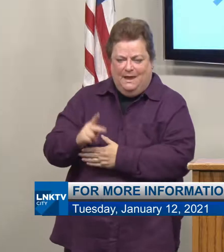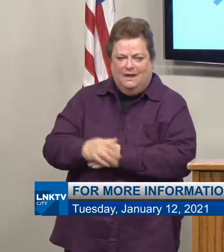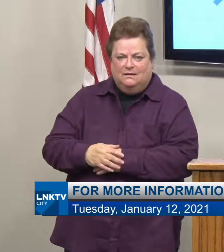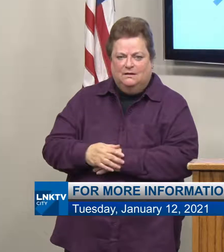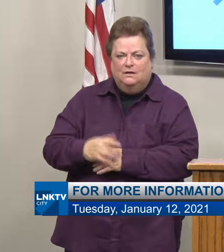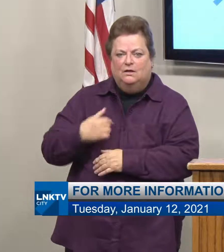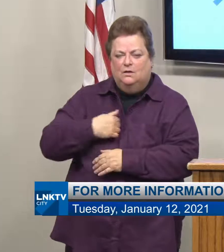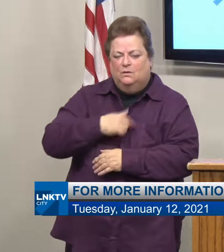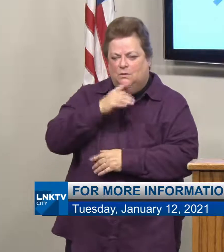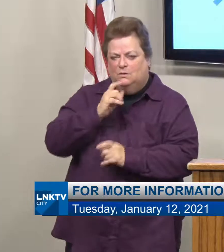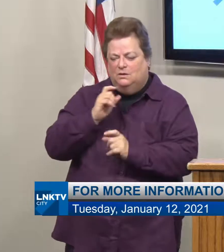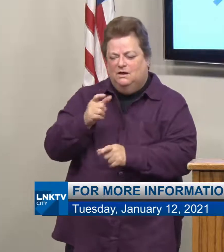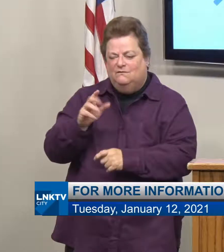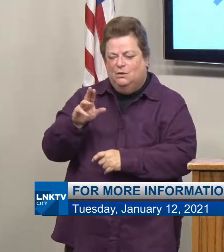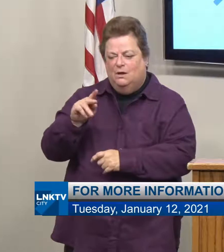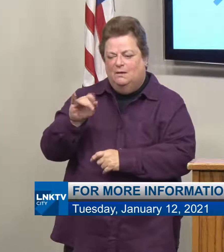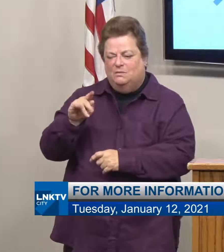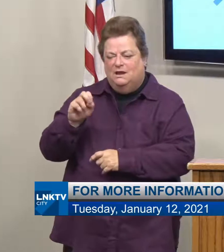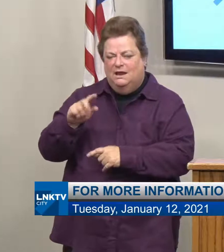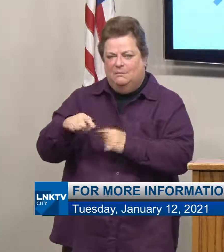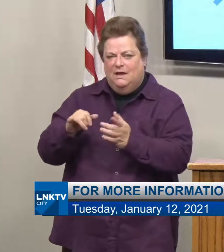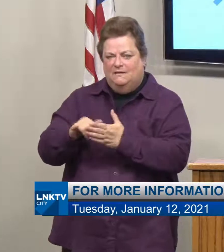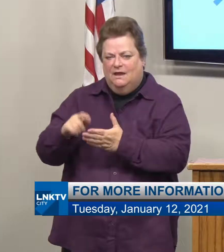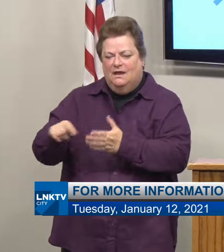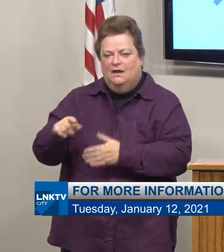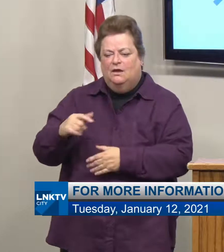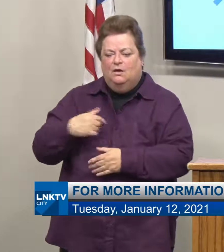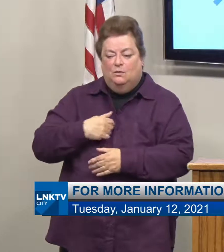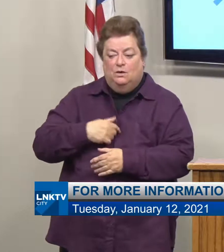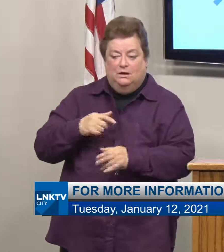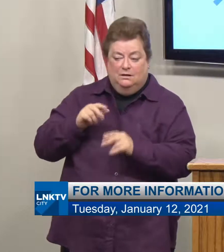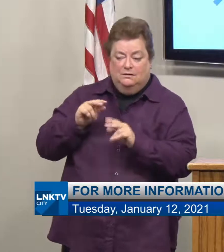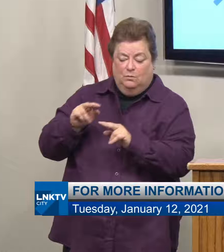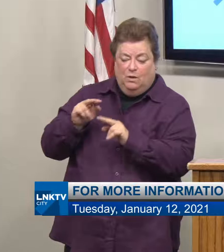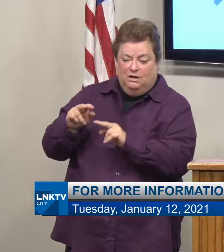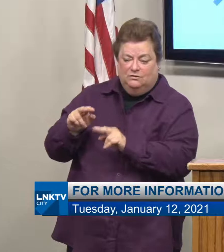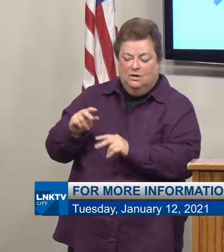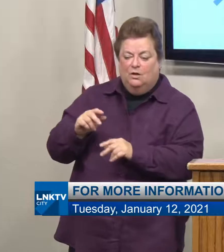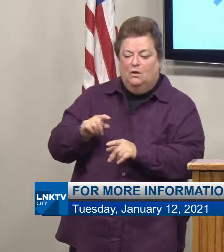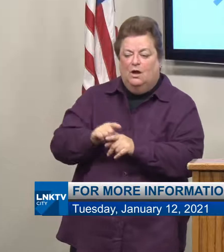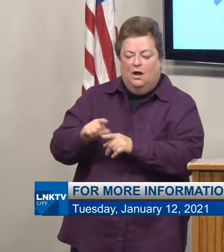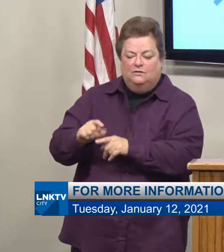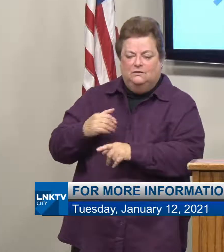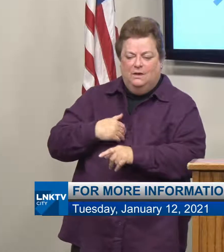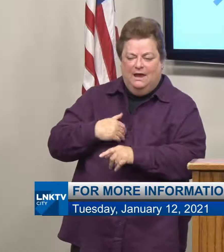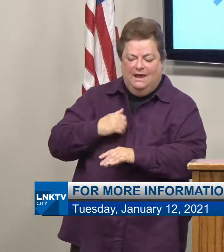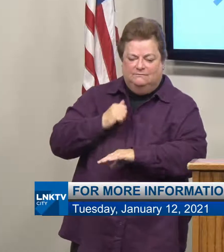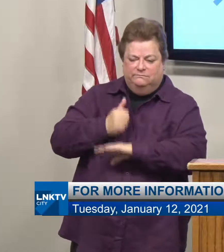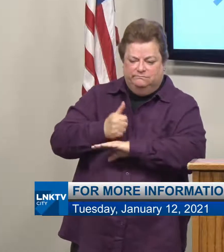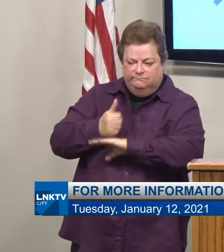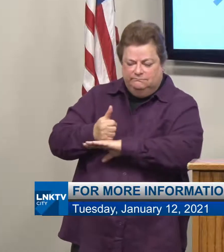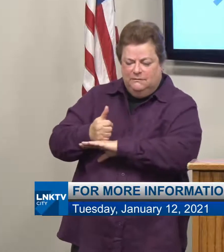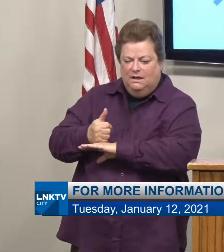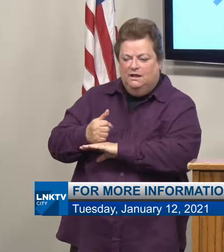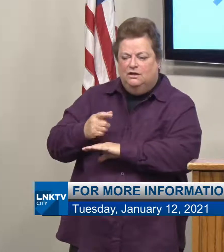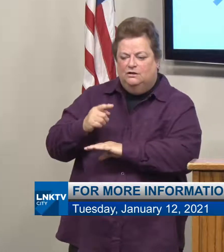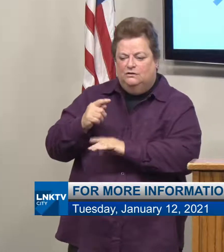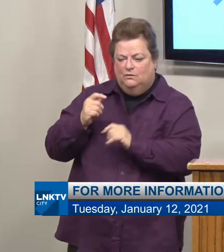an update, but we're continuing to monitor closely. We have all systems in place to quickly